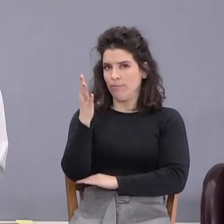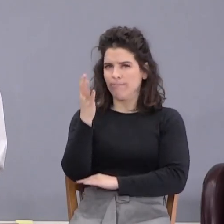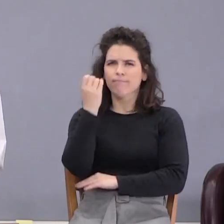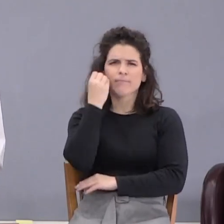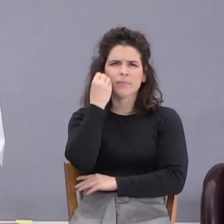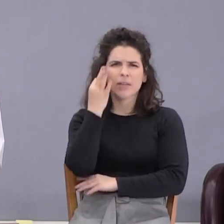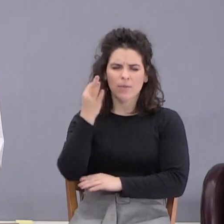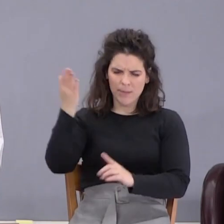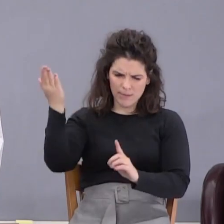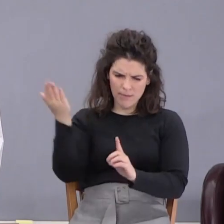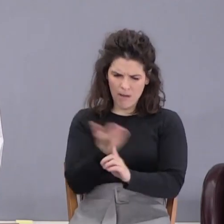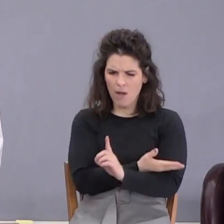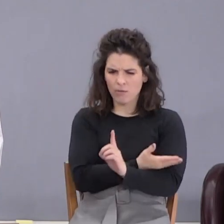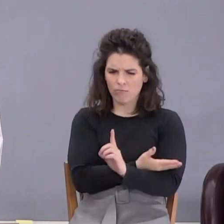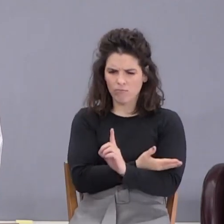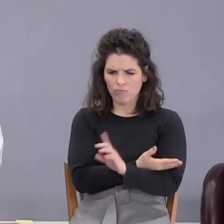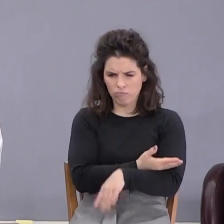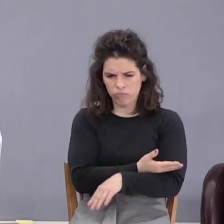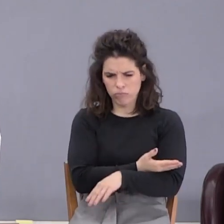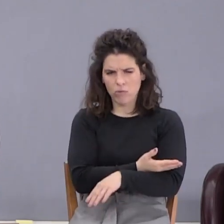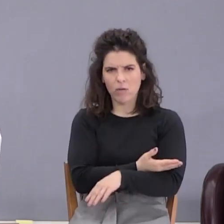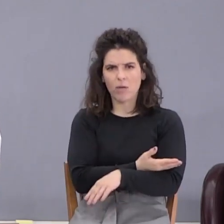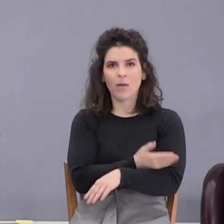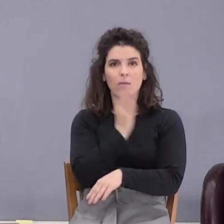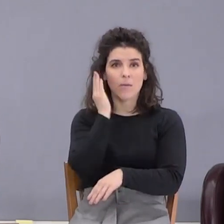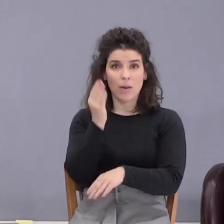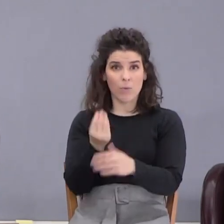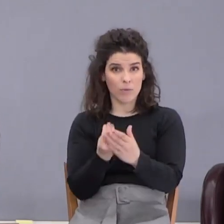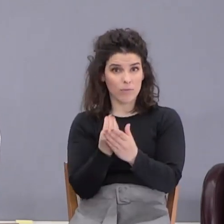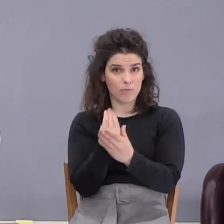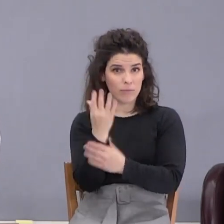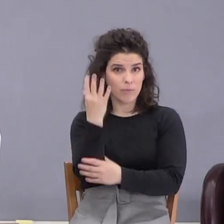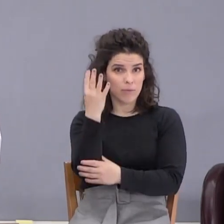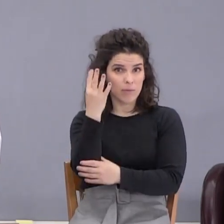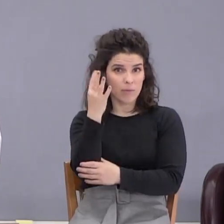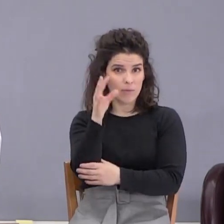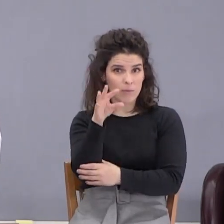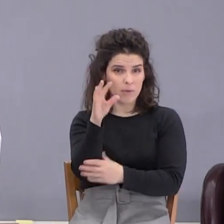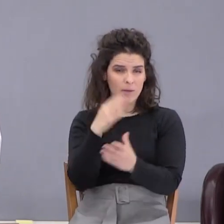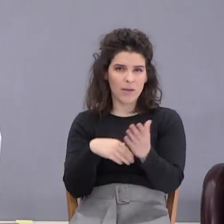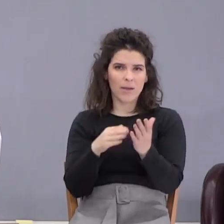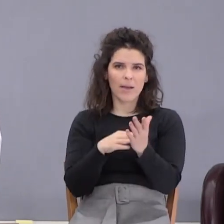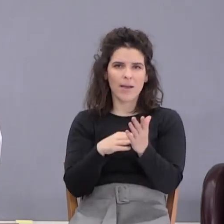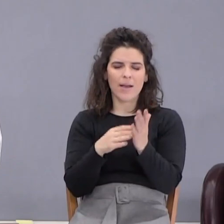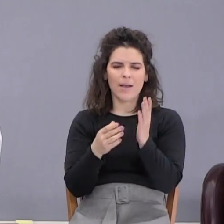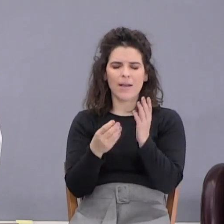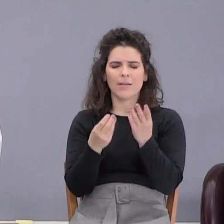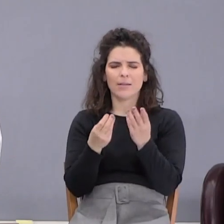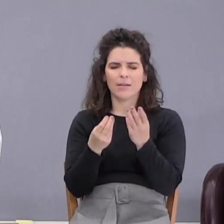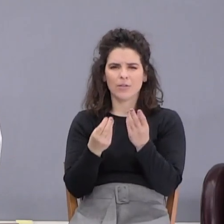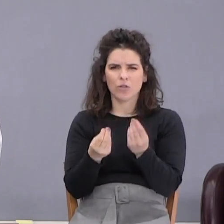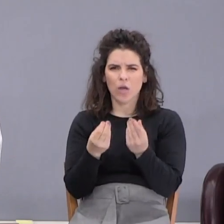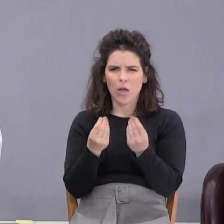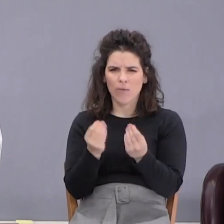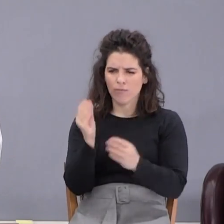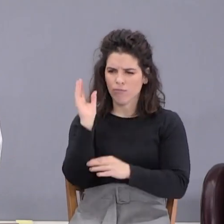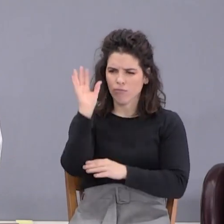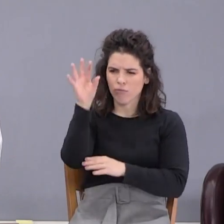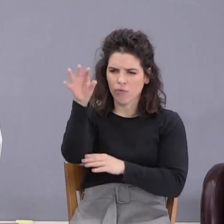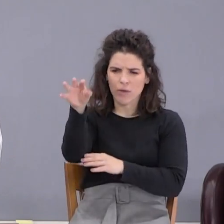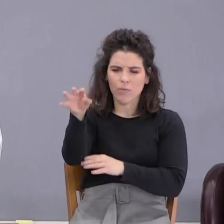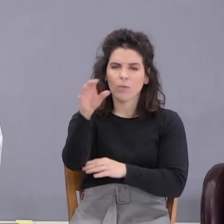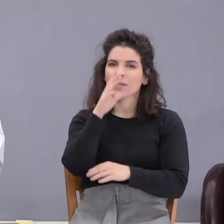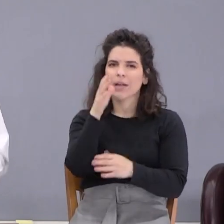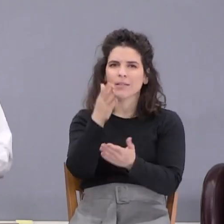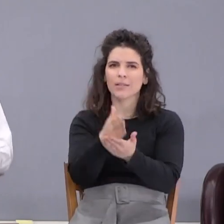it be cut down, that it will sprout again, and that the tender branch thereof will not